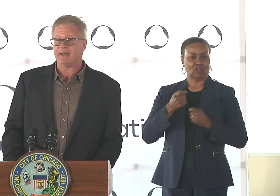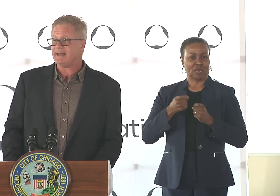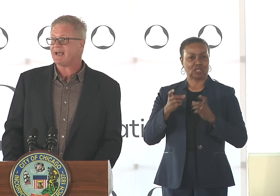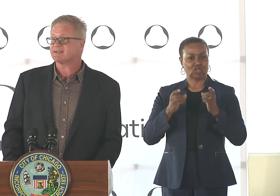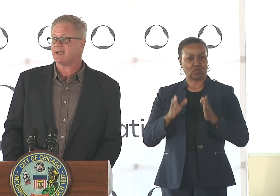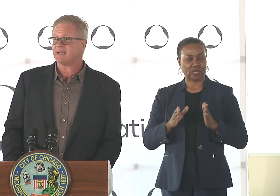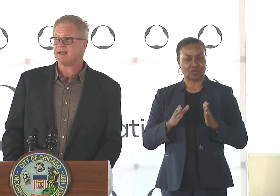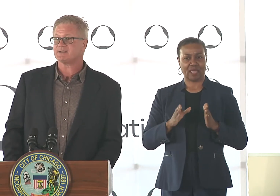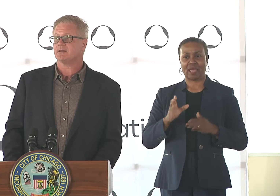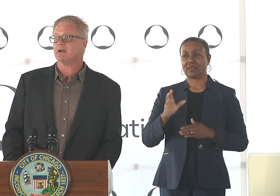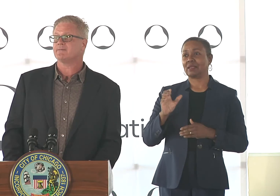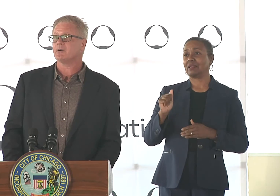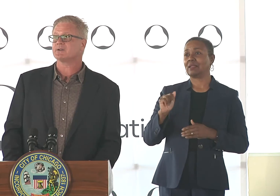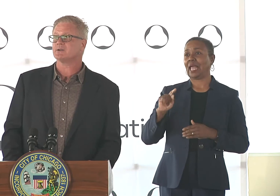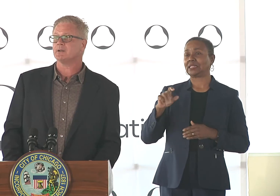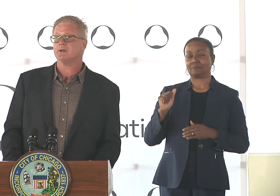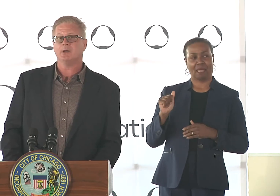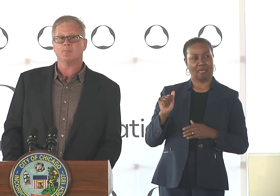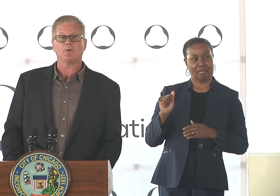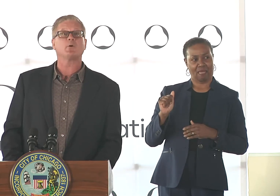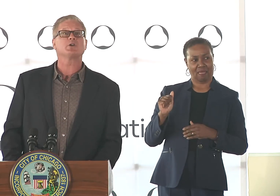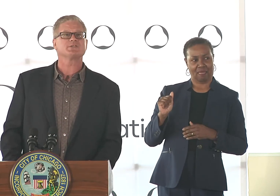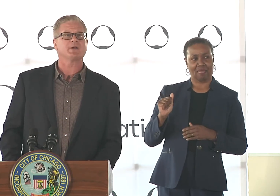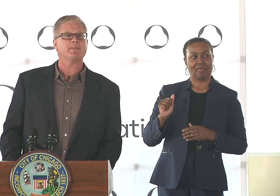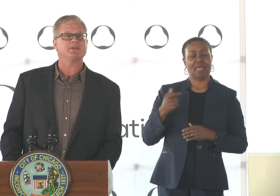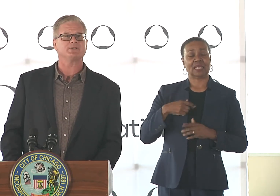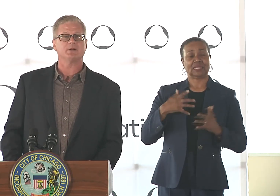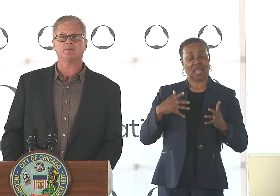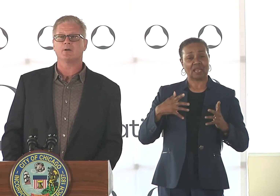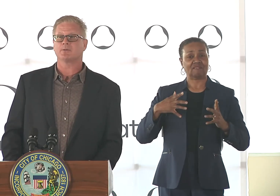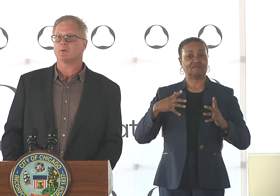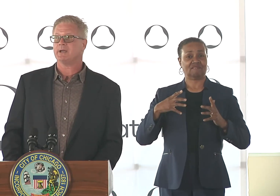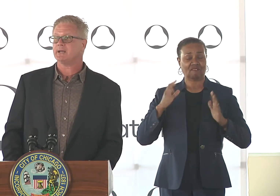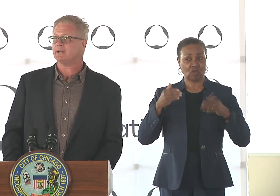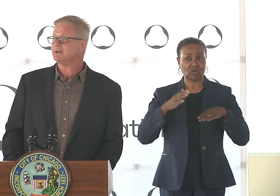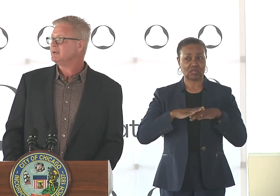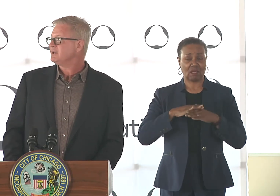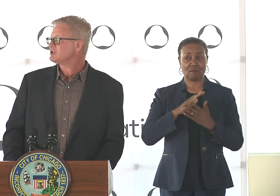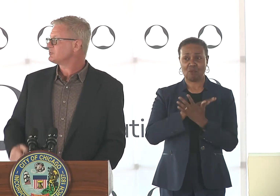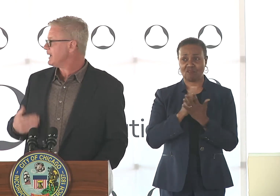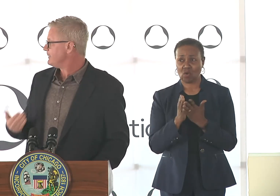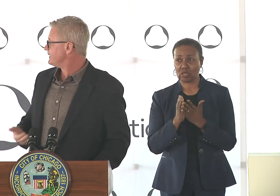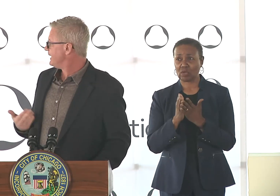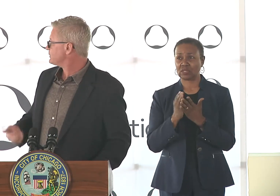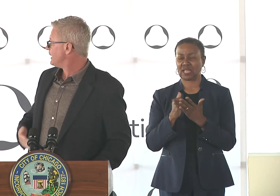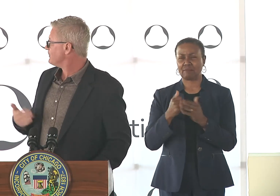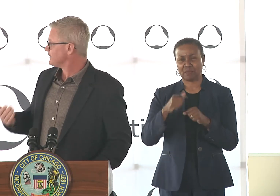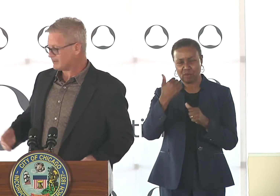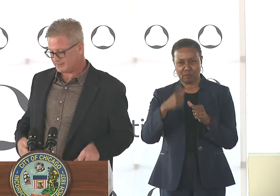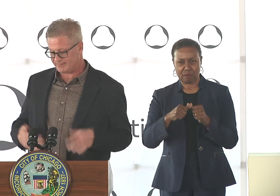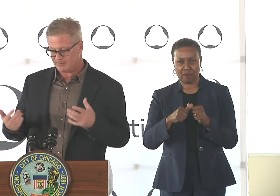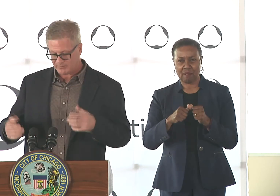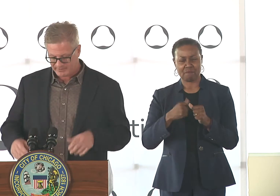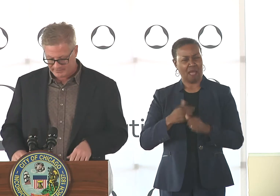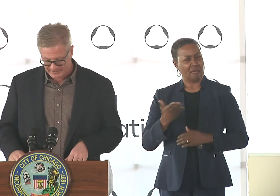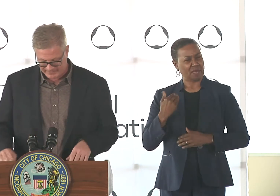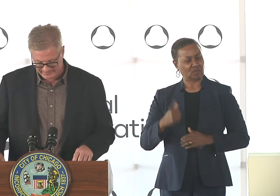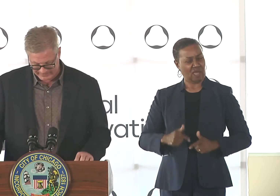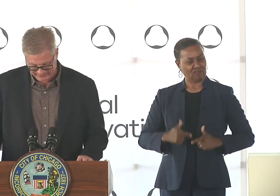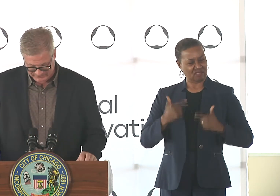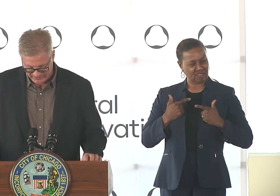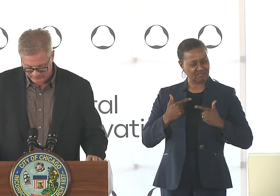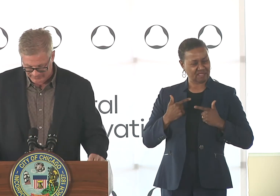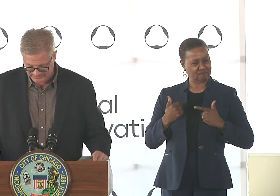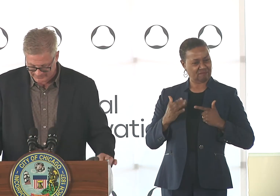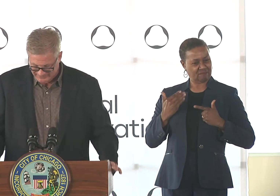director at Nasdaq and has a lot of focus on portfolios of companies that are growth oriented. And it just reminded me of the days where I was like living and breathing night and